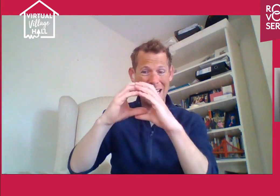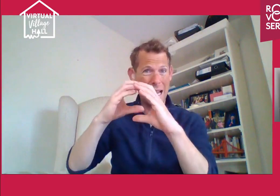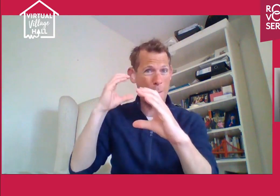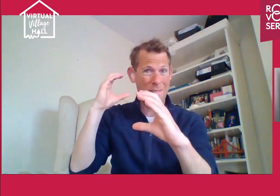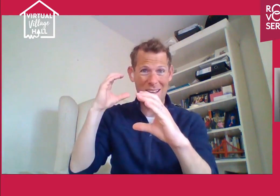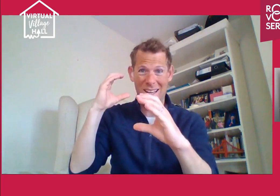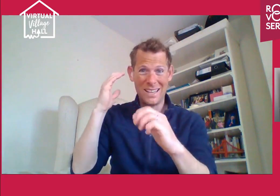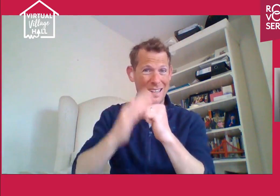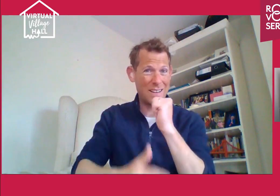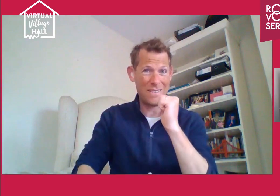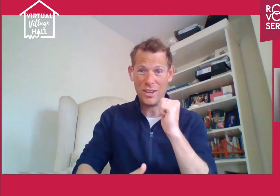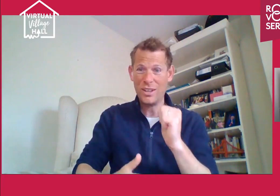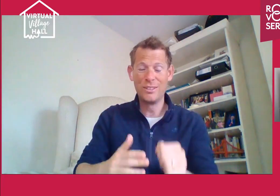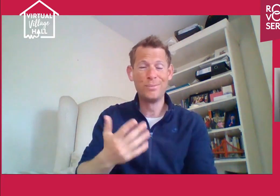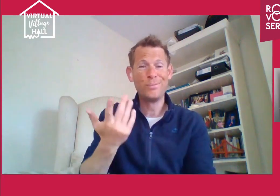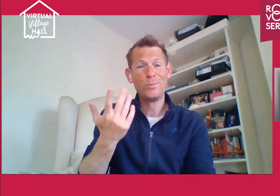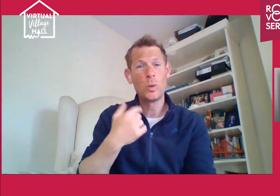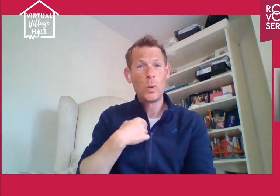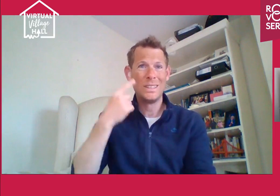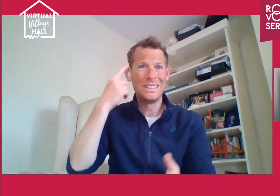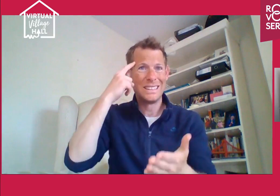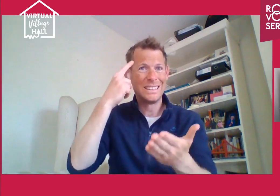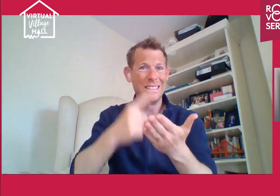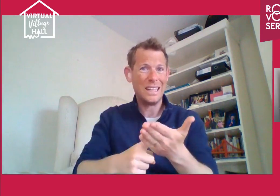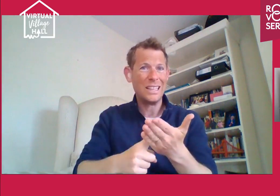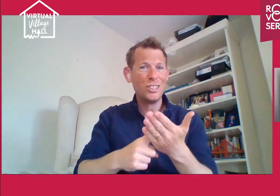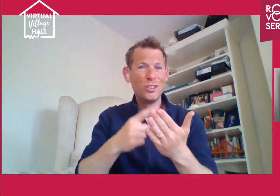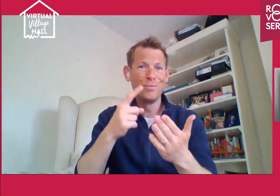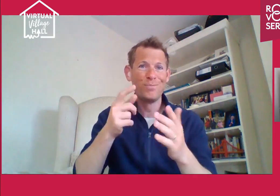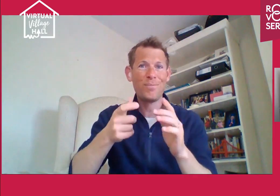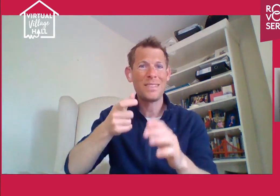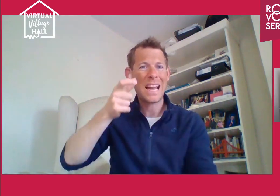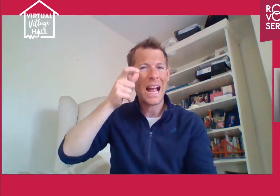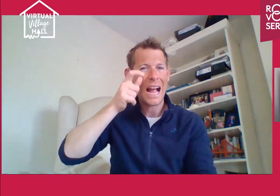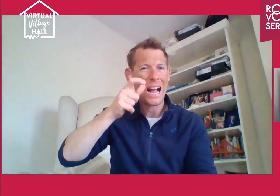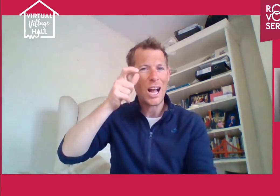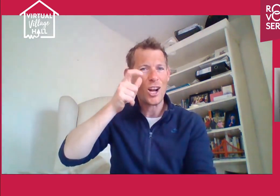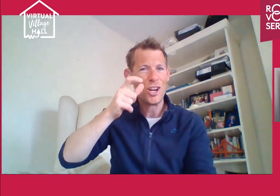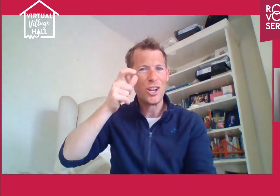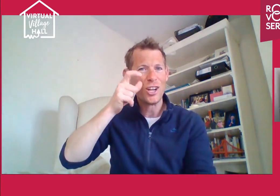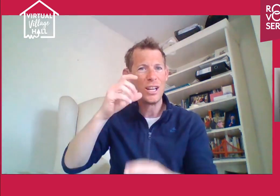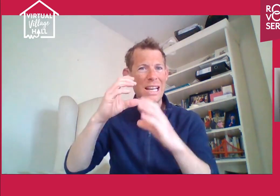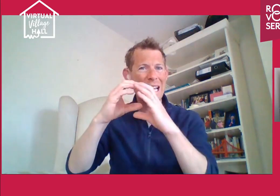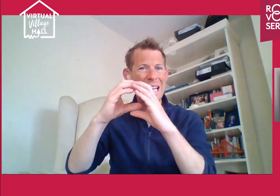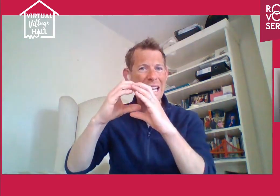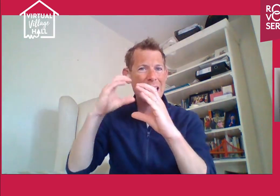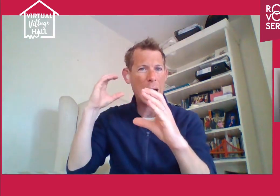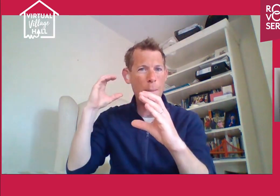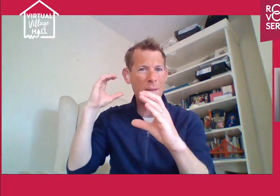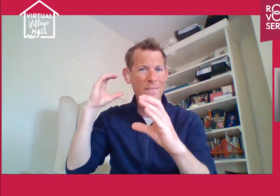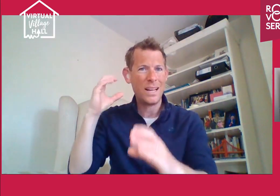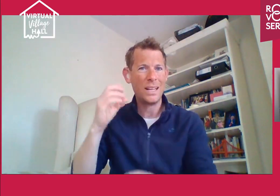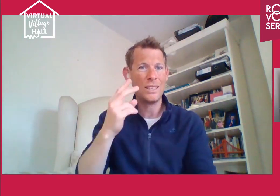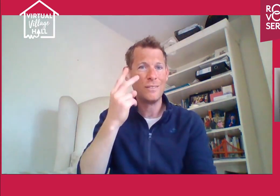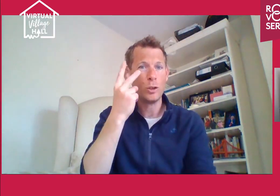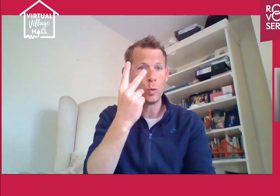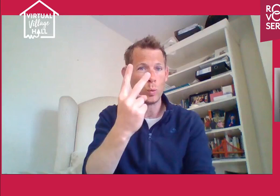Never been away in a camper van with a family before. So we decided, yeah, we can hire a camper